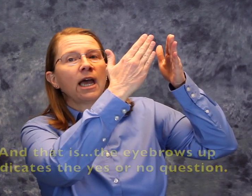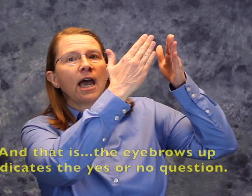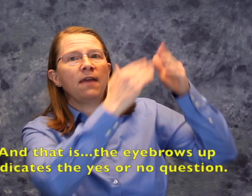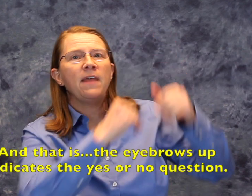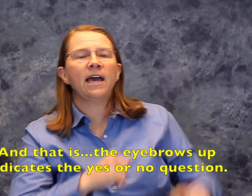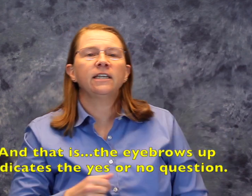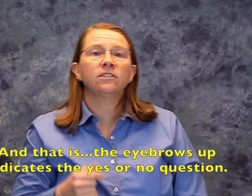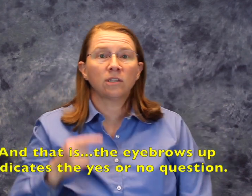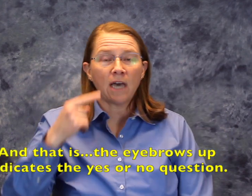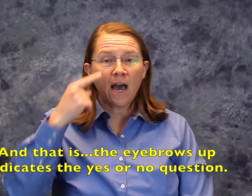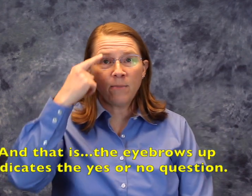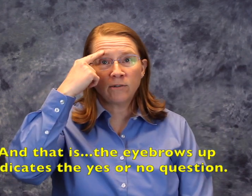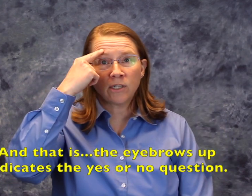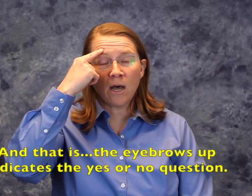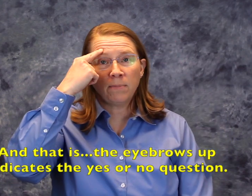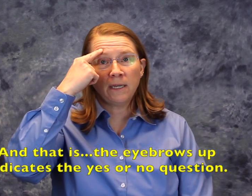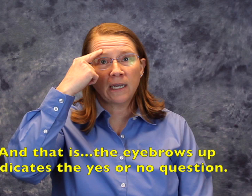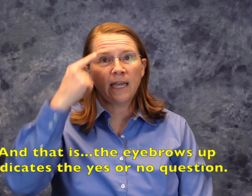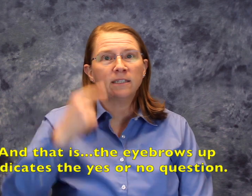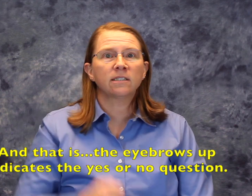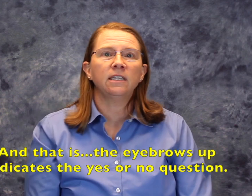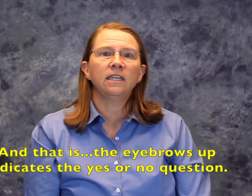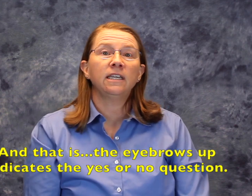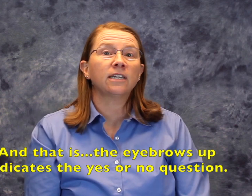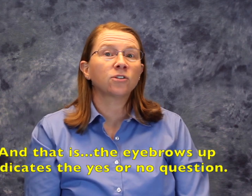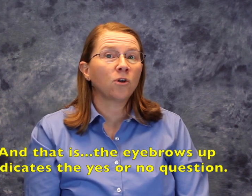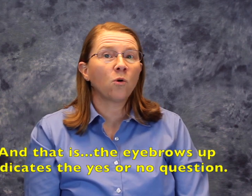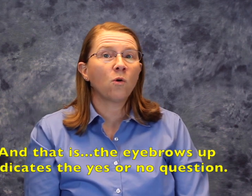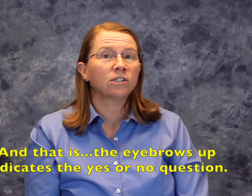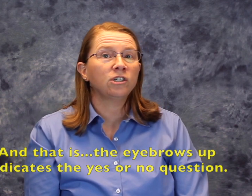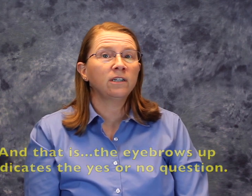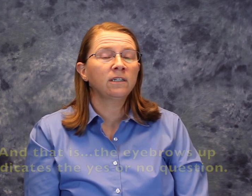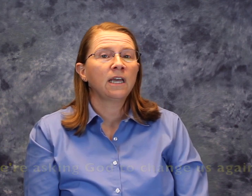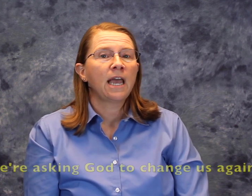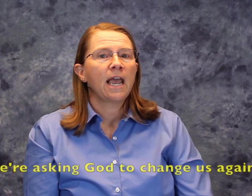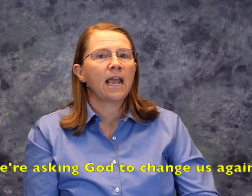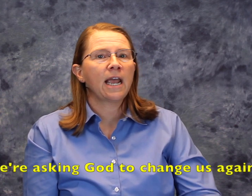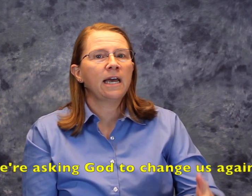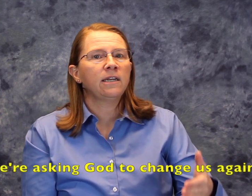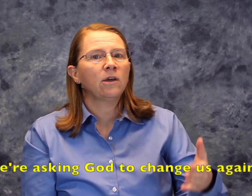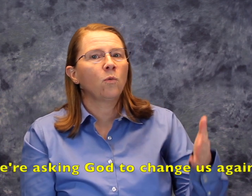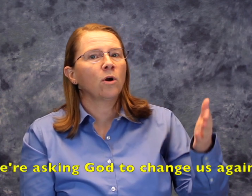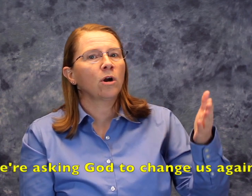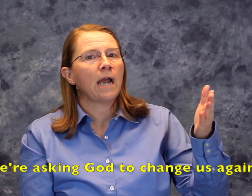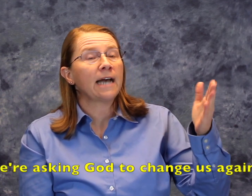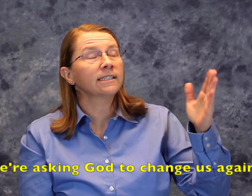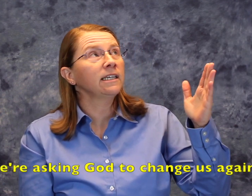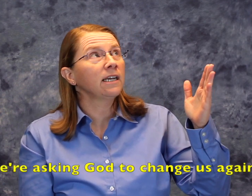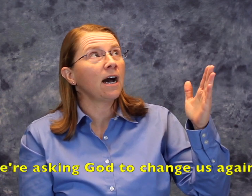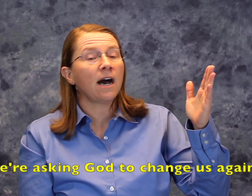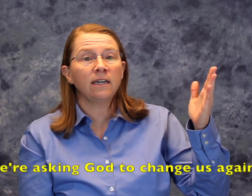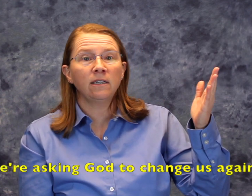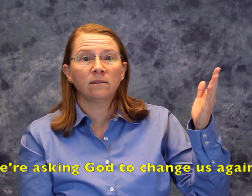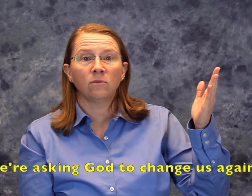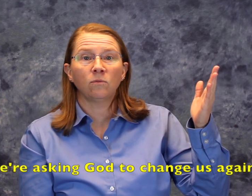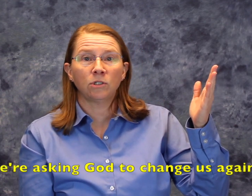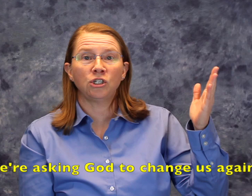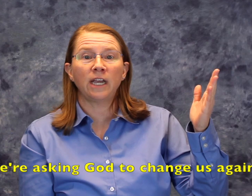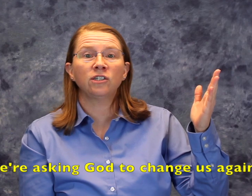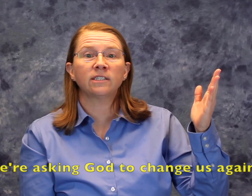And that is, the eyebrows up indicates the yes or no question. And we're asking God to change us